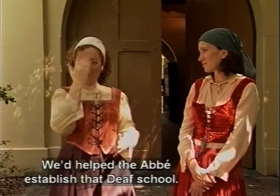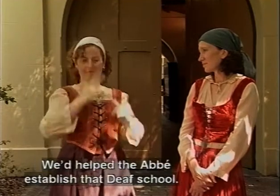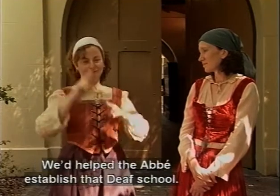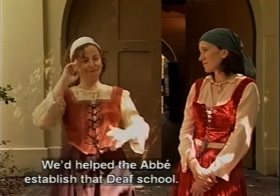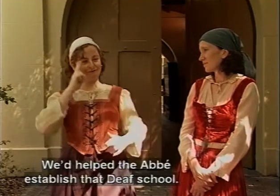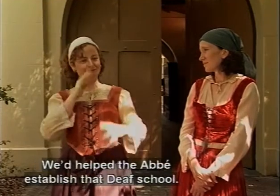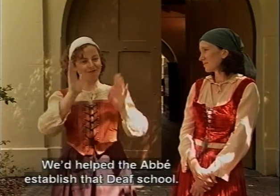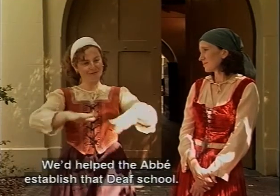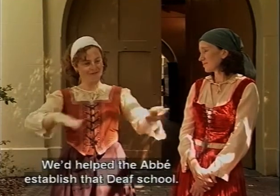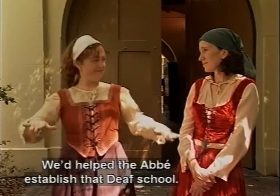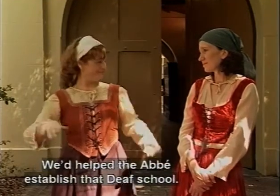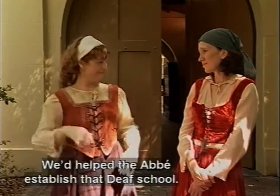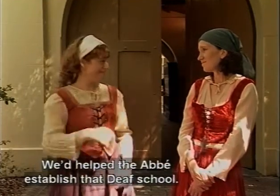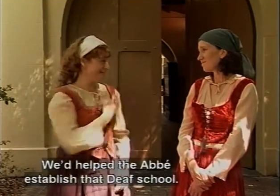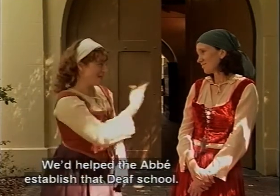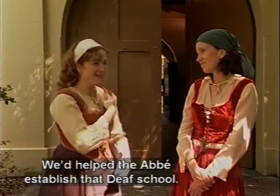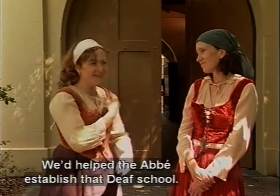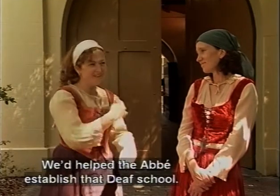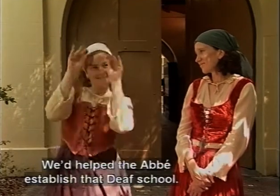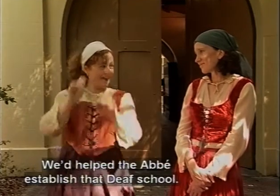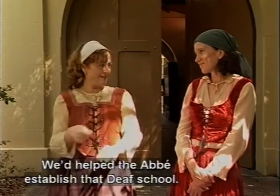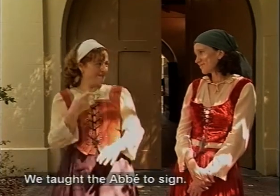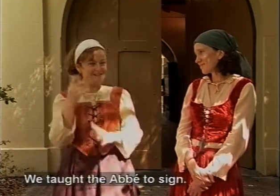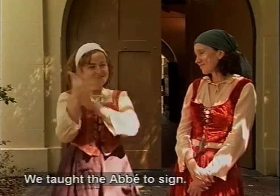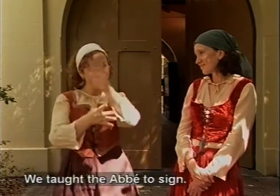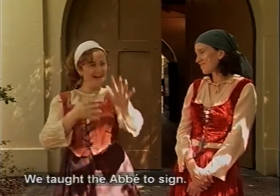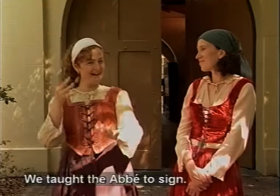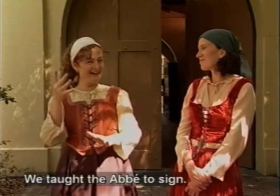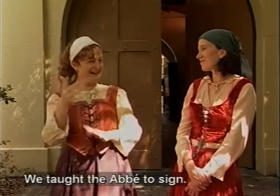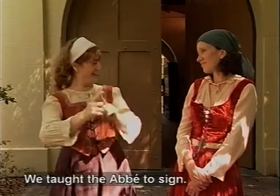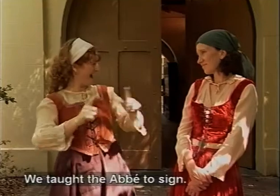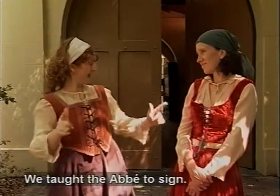Abbé establish that school for deaf children. We taught the Abbé how to sign.